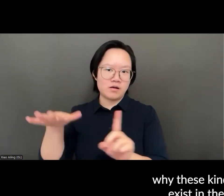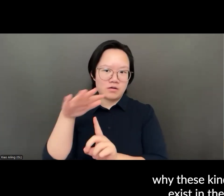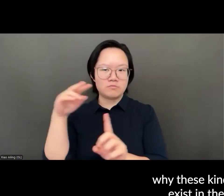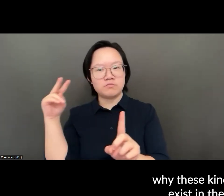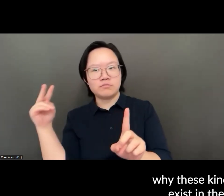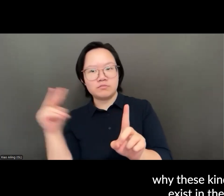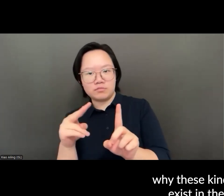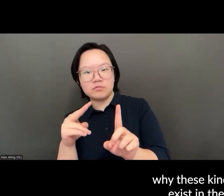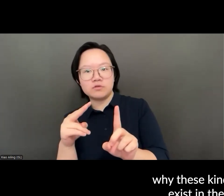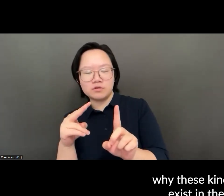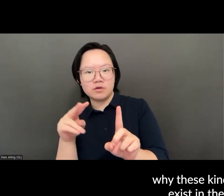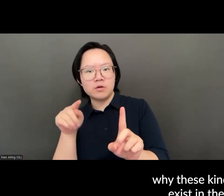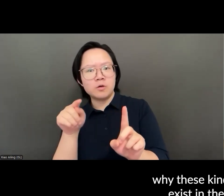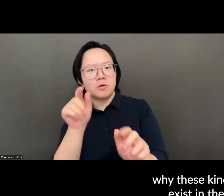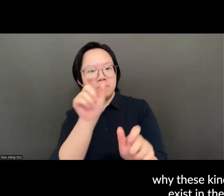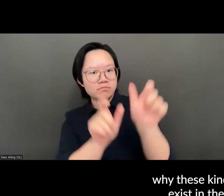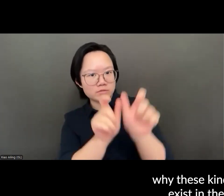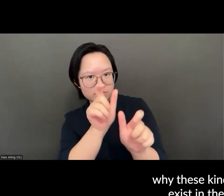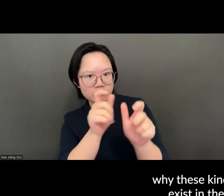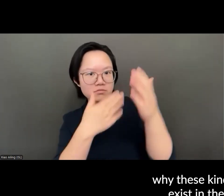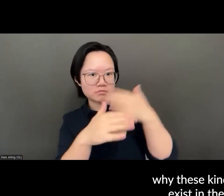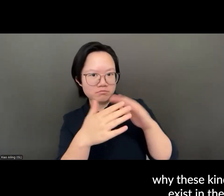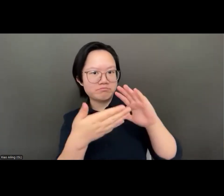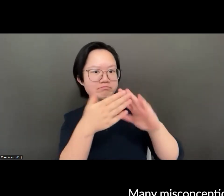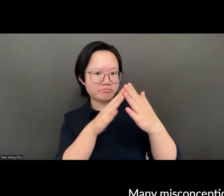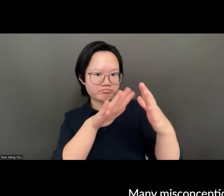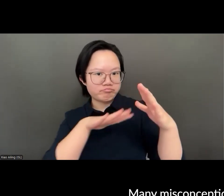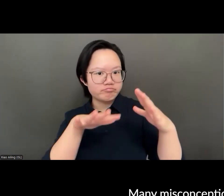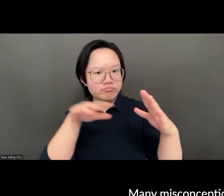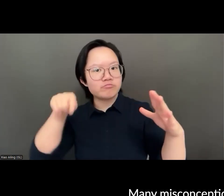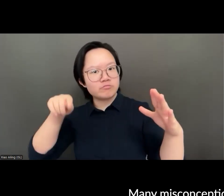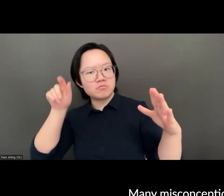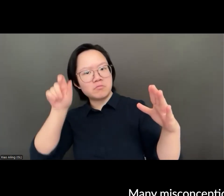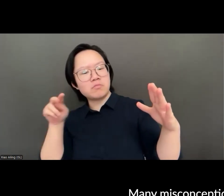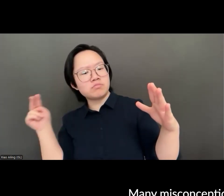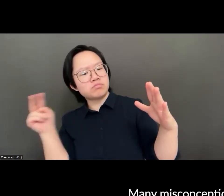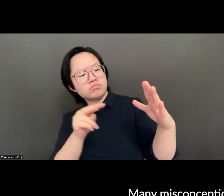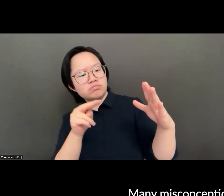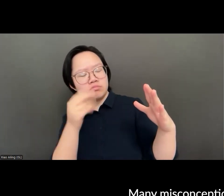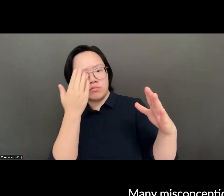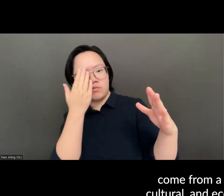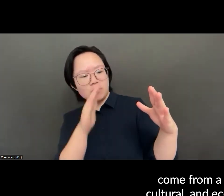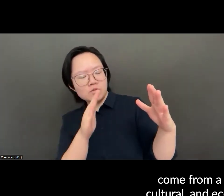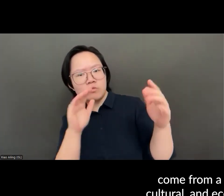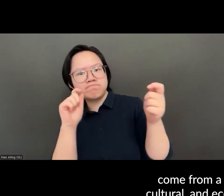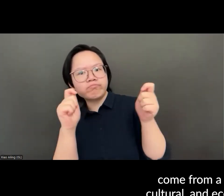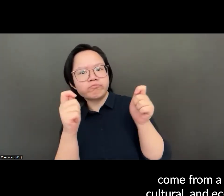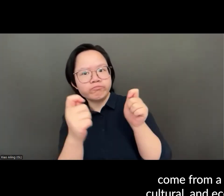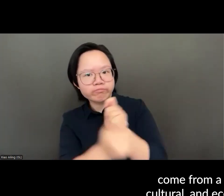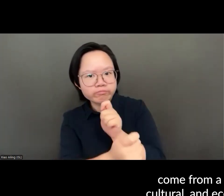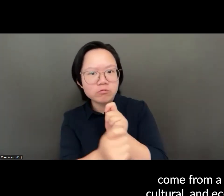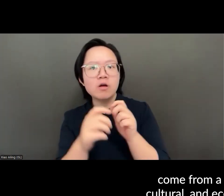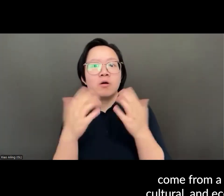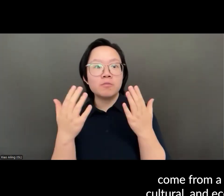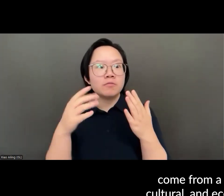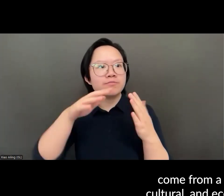of attitudes exist in the first place. Many misconceptions about disability come from a mix of